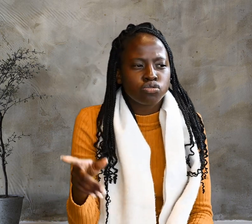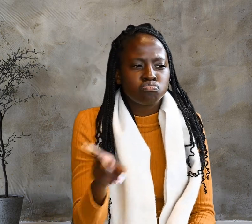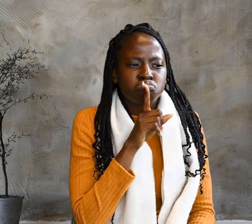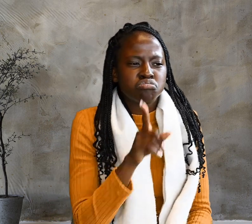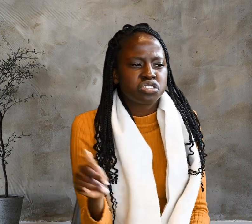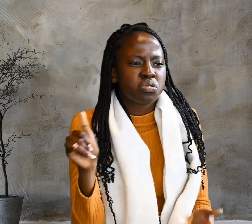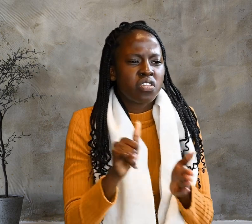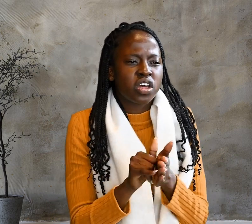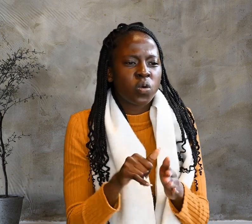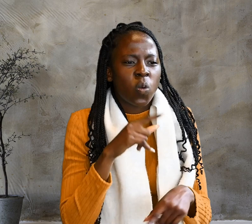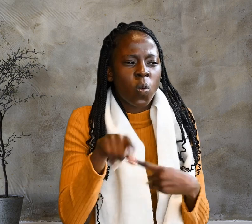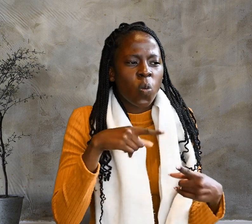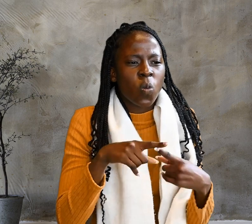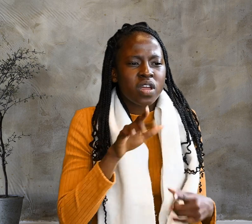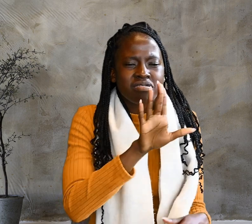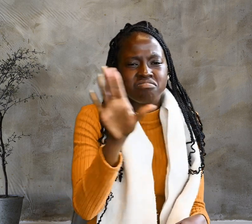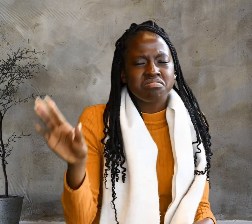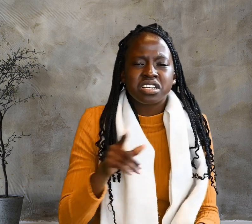remember that I warned you about them.